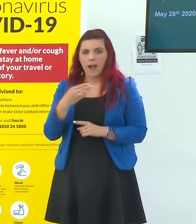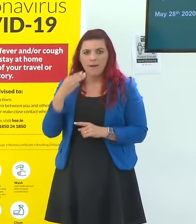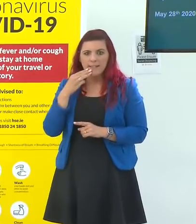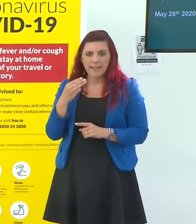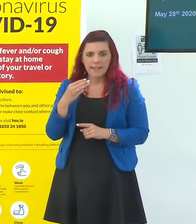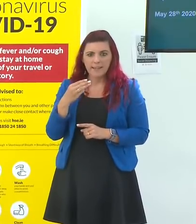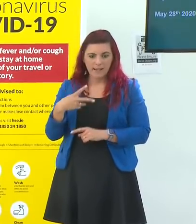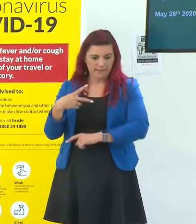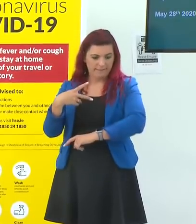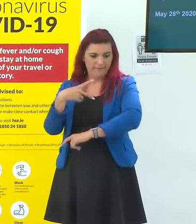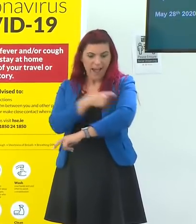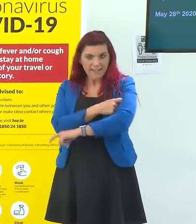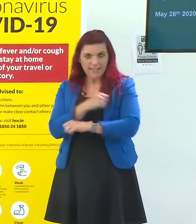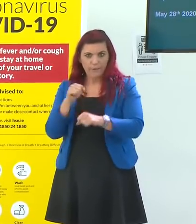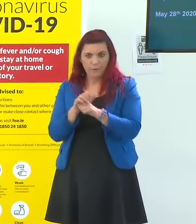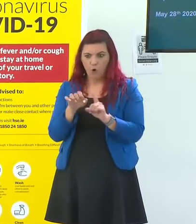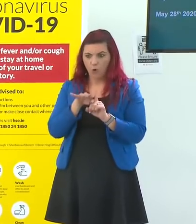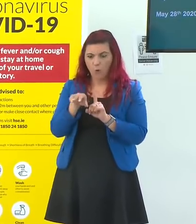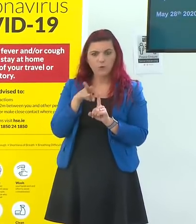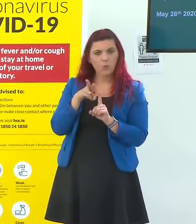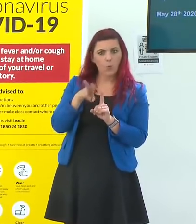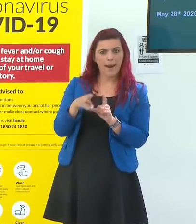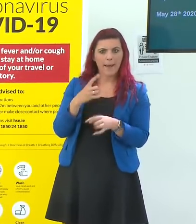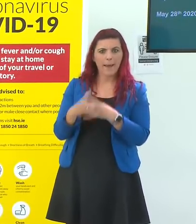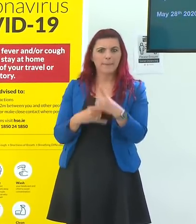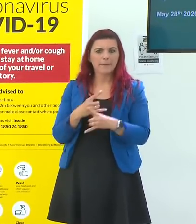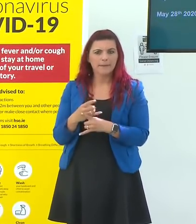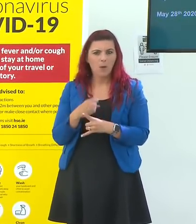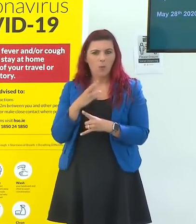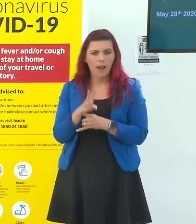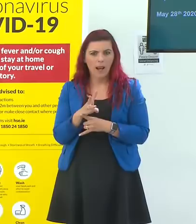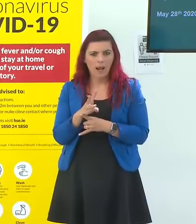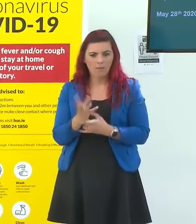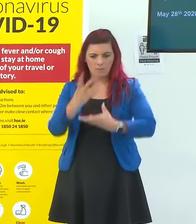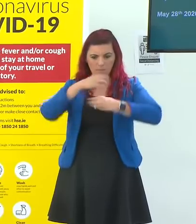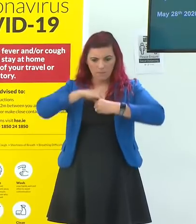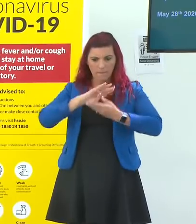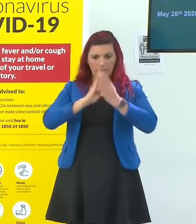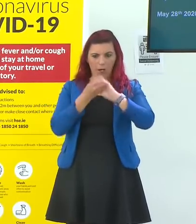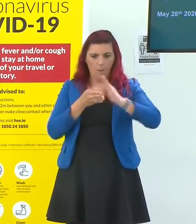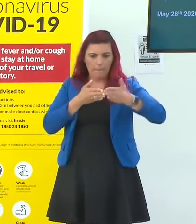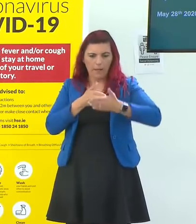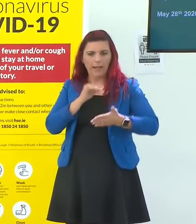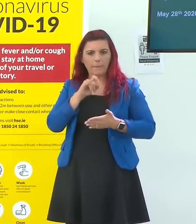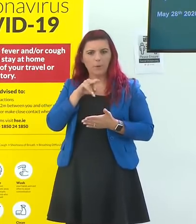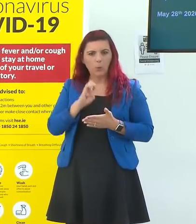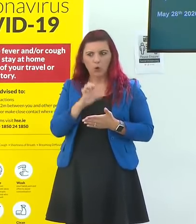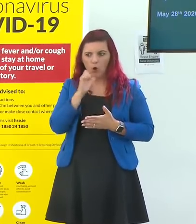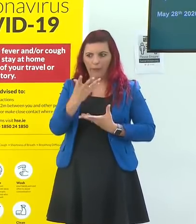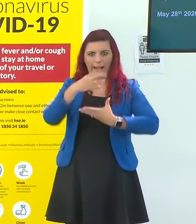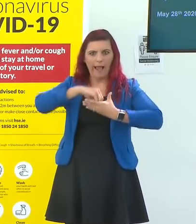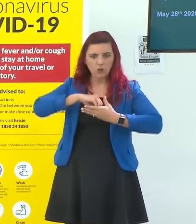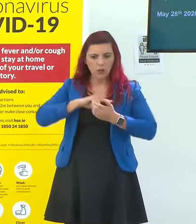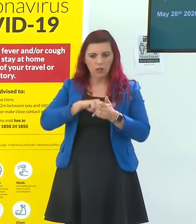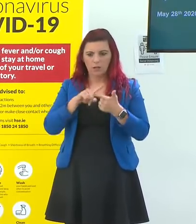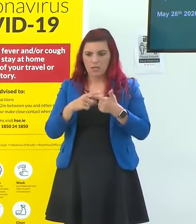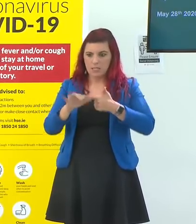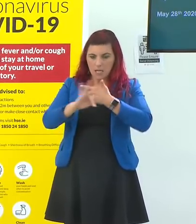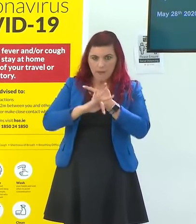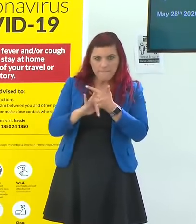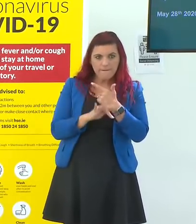fulfills all those criteria of being effective, of conferring immunity, of being safe, and of